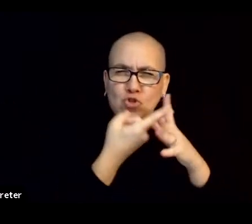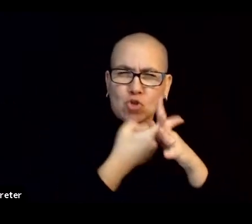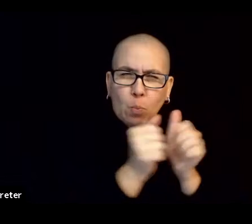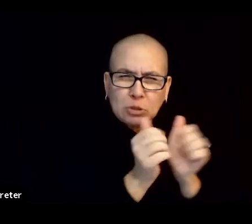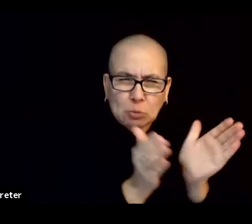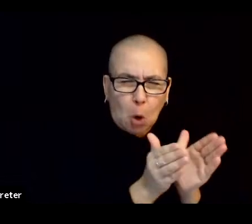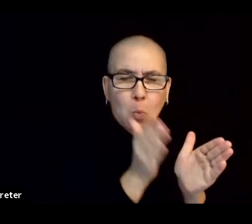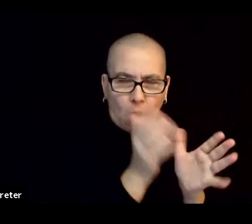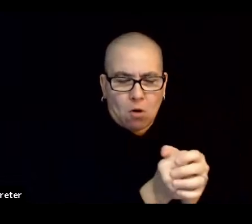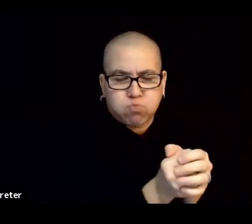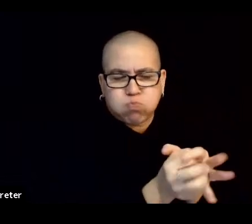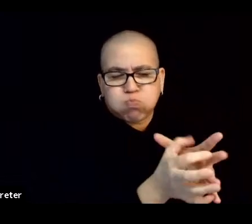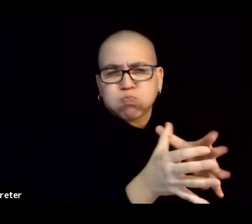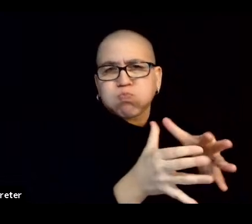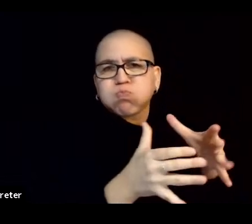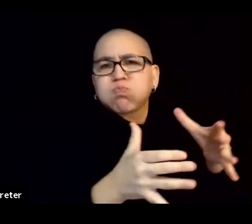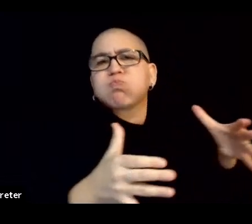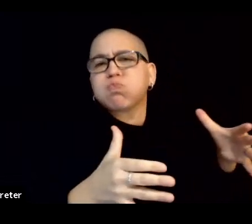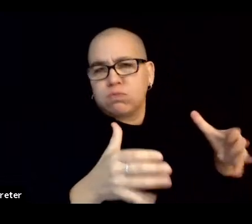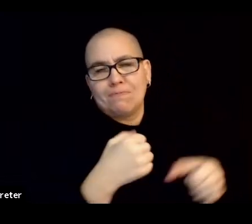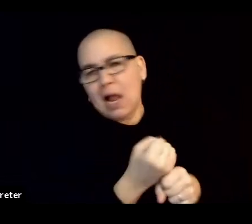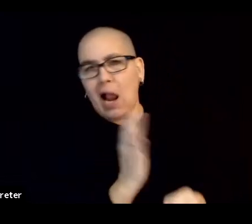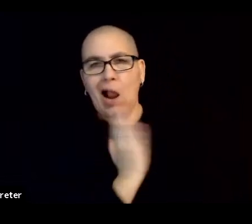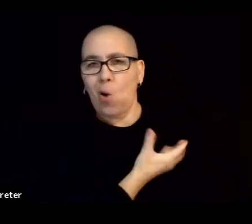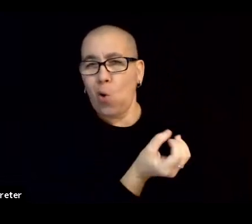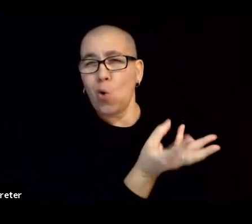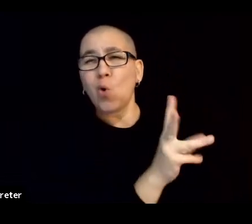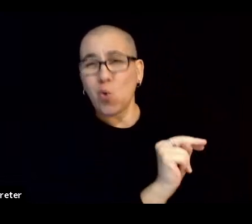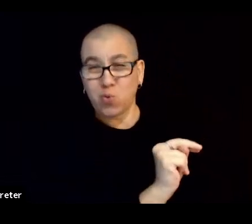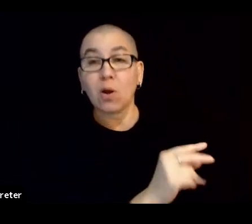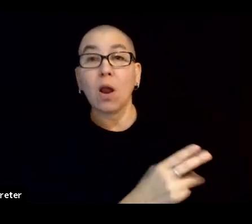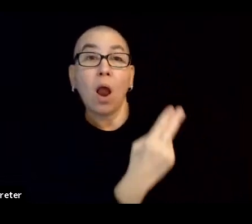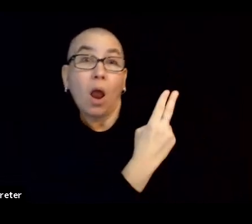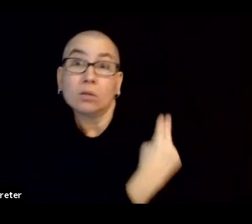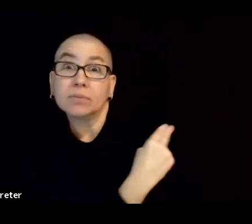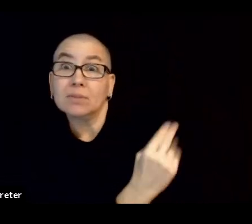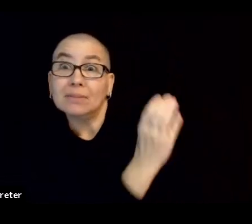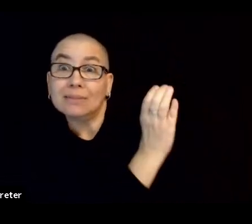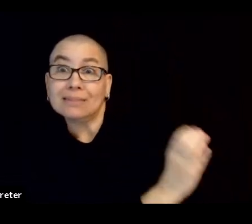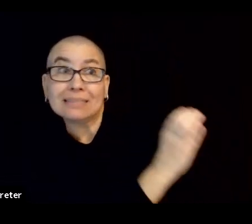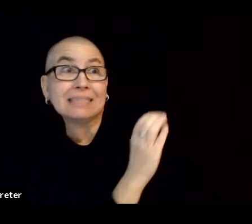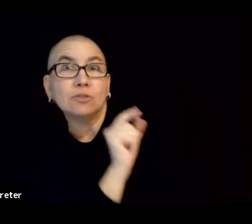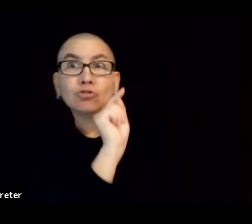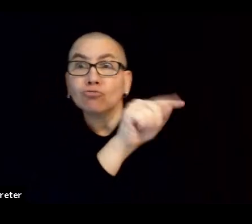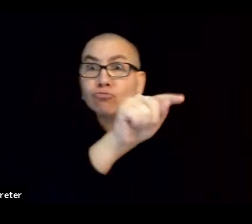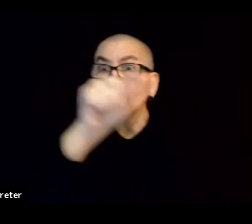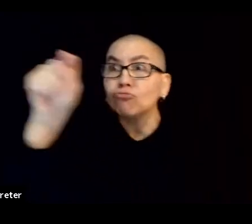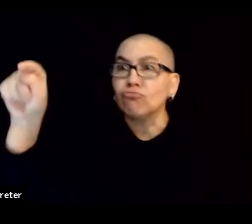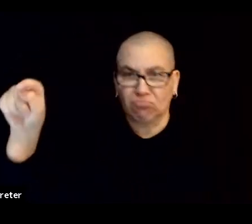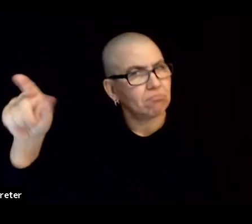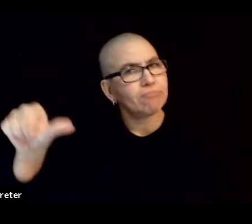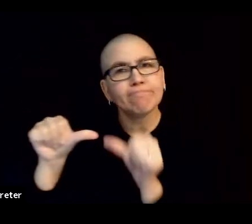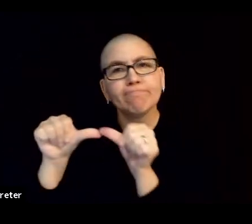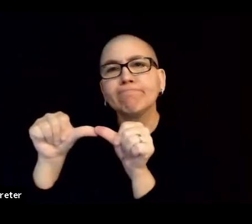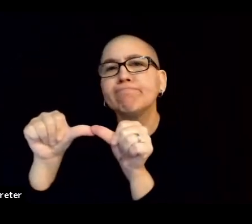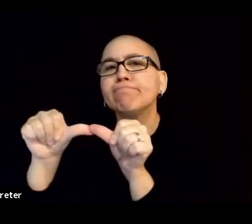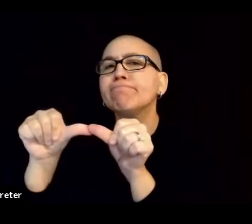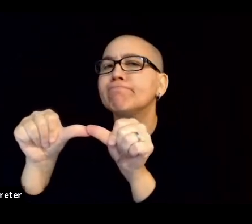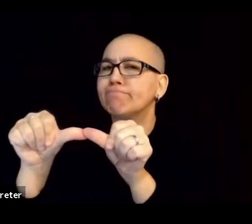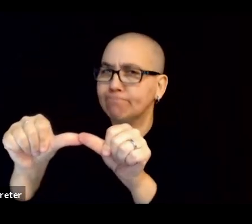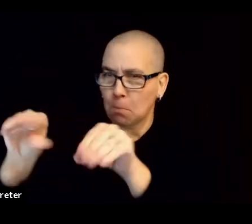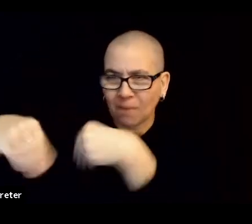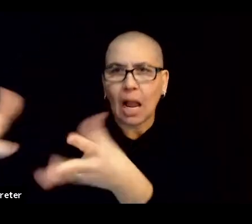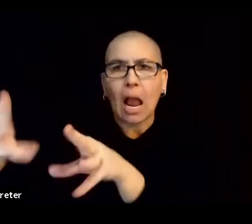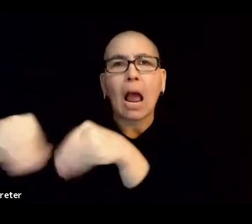to vaccinate healthcare workers and assisted living residents that were in phase 1. I'm excited to announce that we're nearly done with